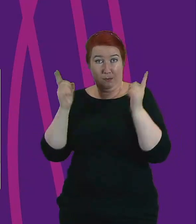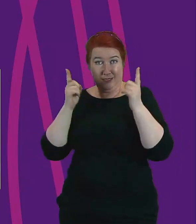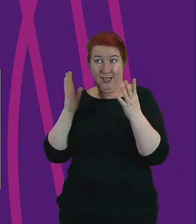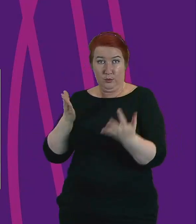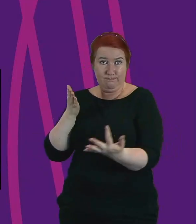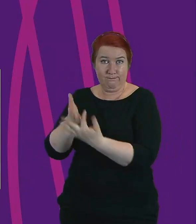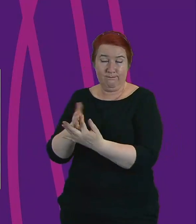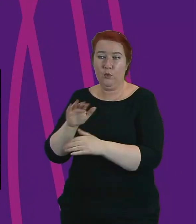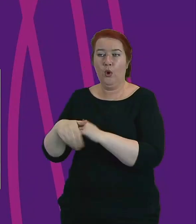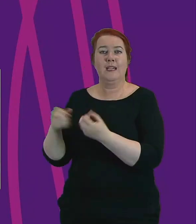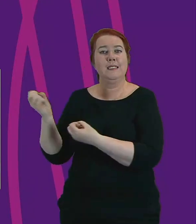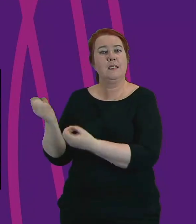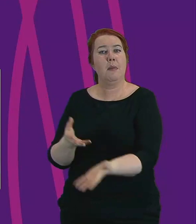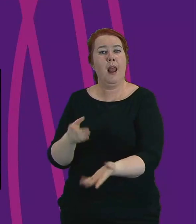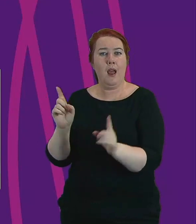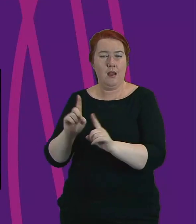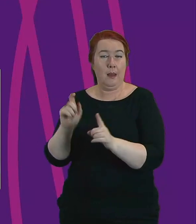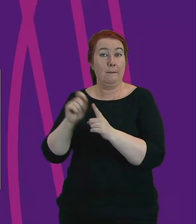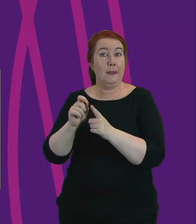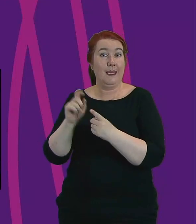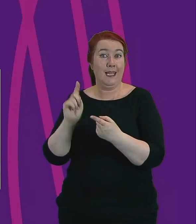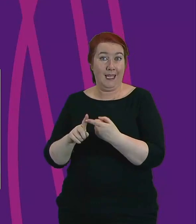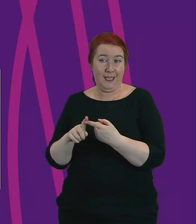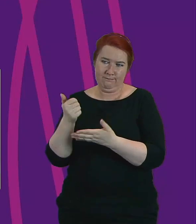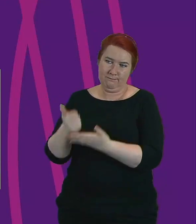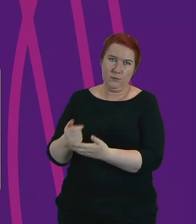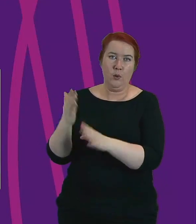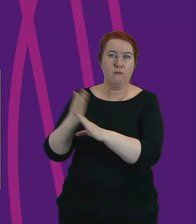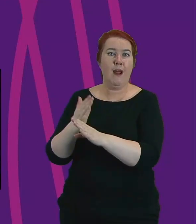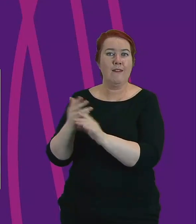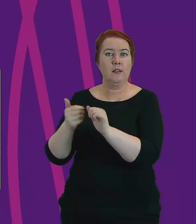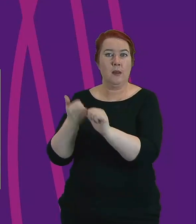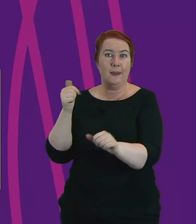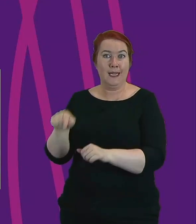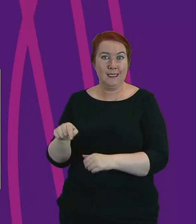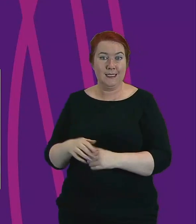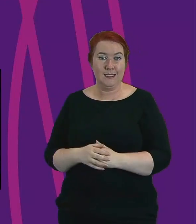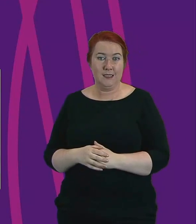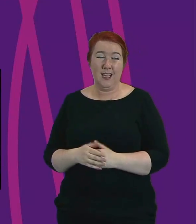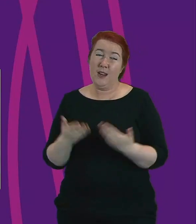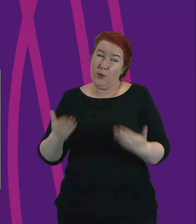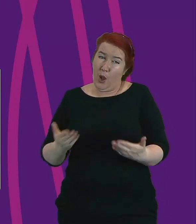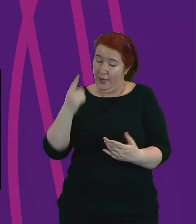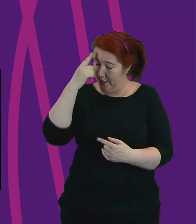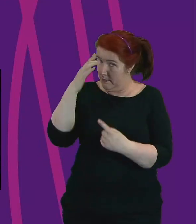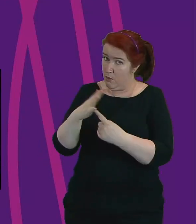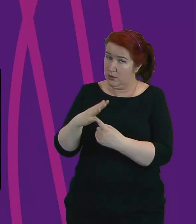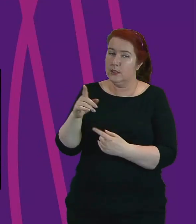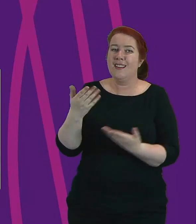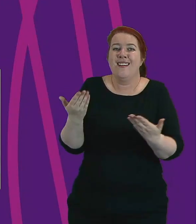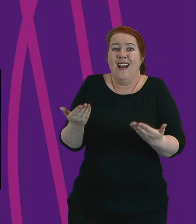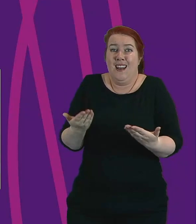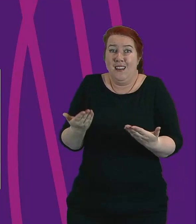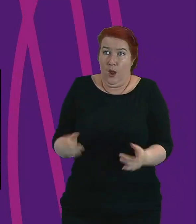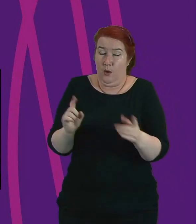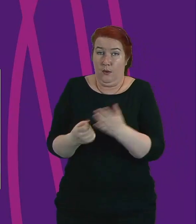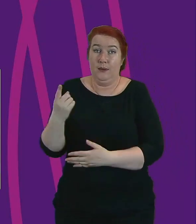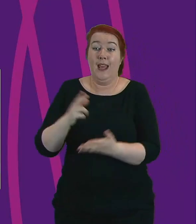the supply of PPE. And we now have, and I think this is very significant, we now have NHS